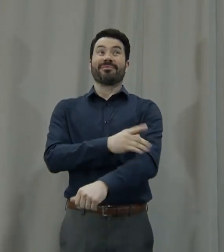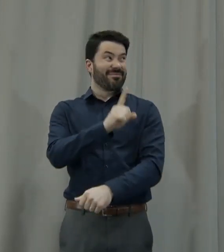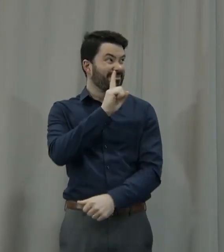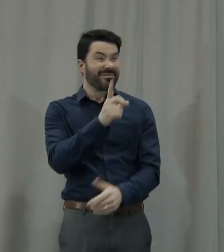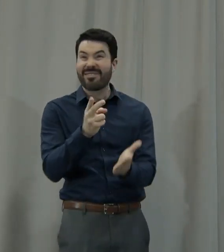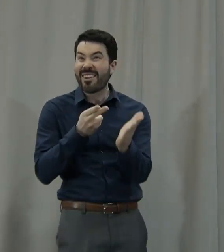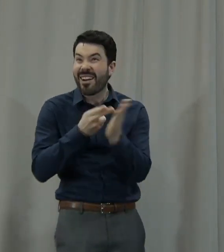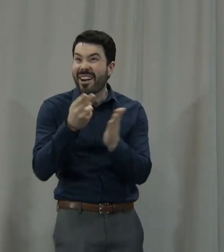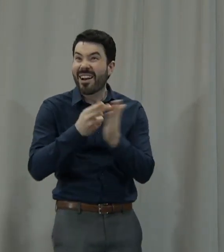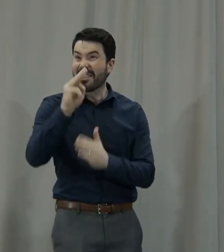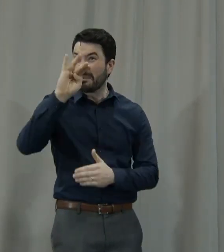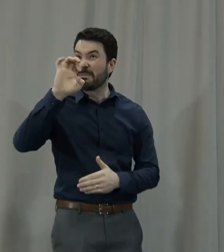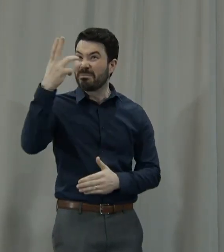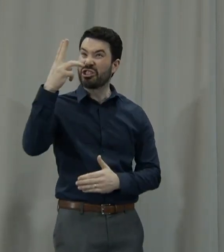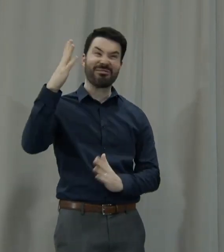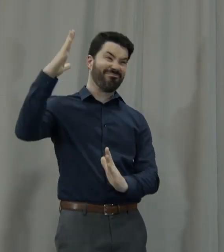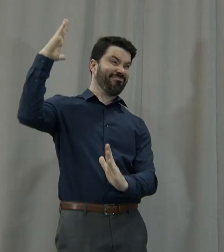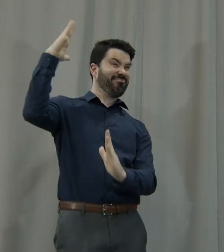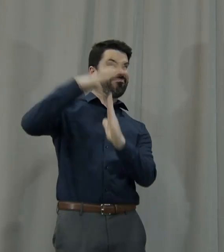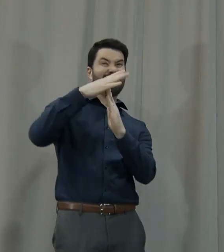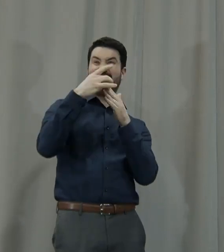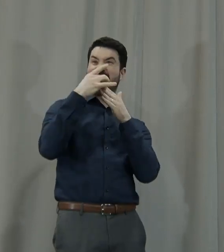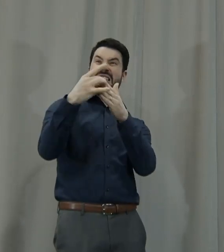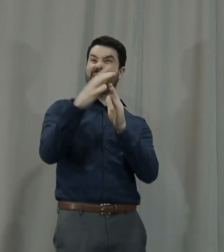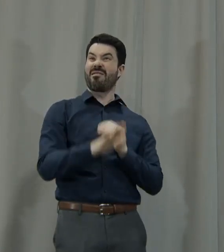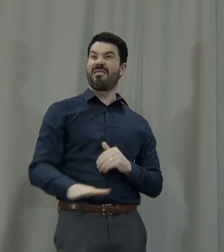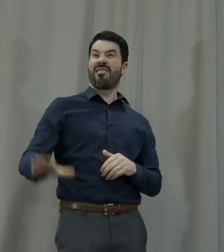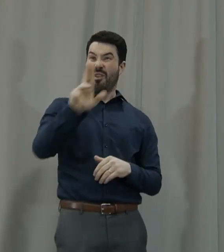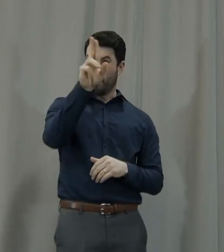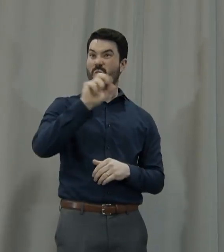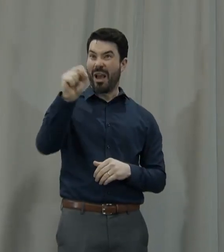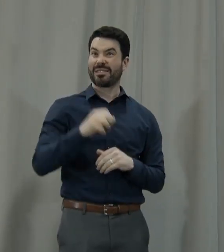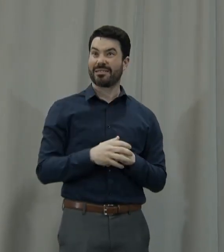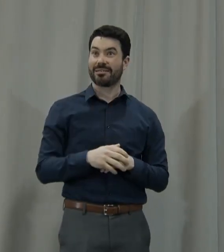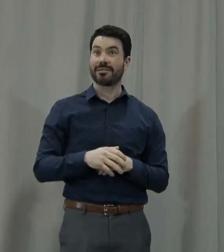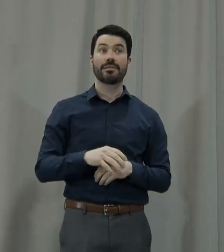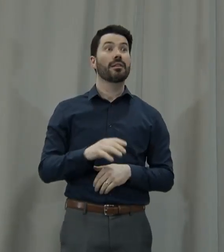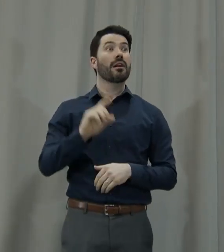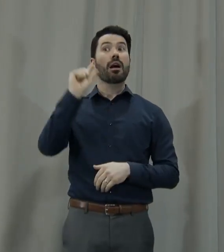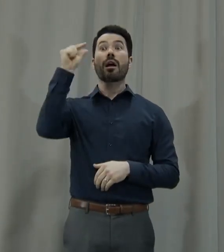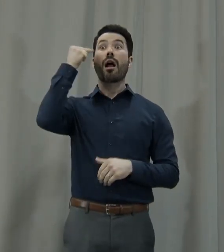nation in some of these things. We've got a tremendous governor.